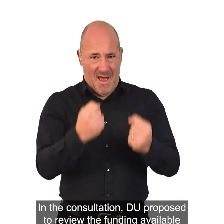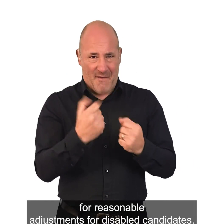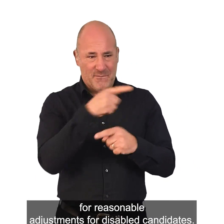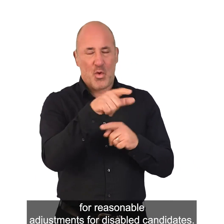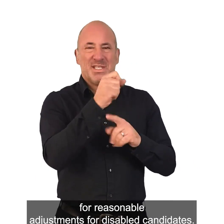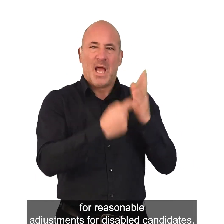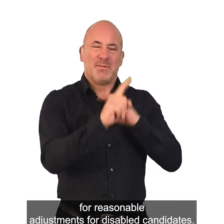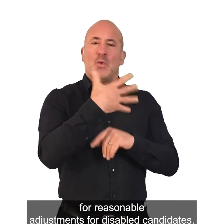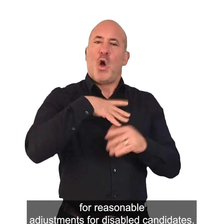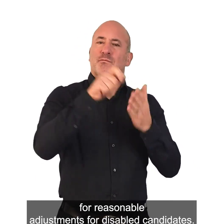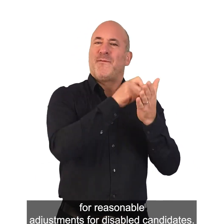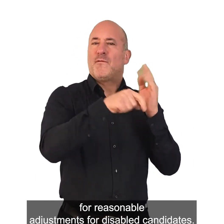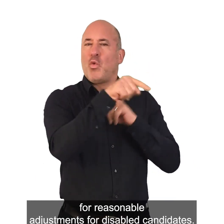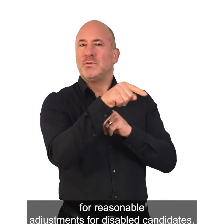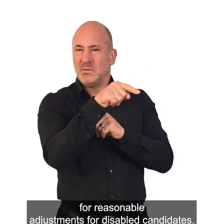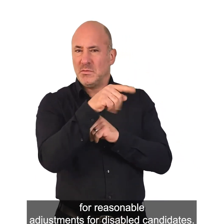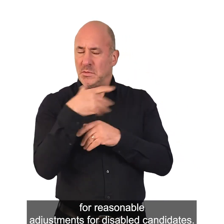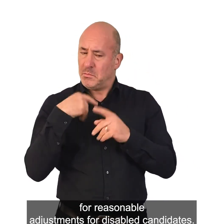for reasonable adjustments for disabled candidates.